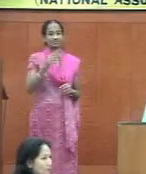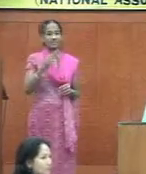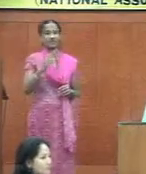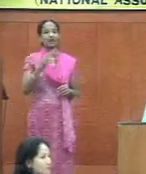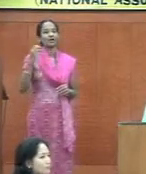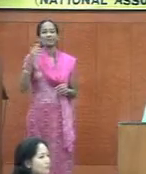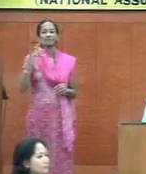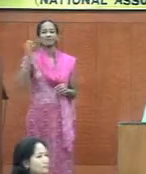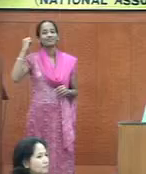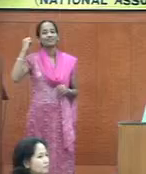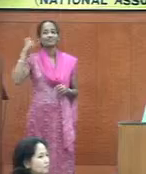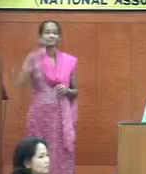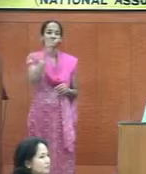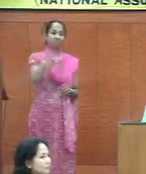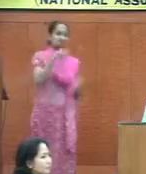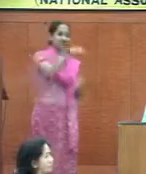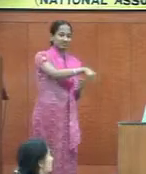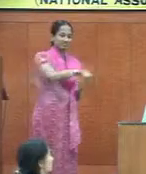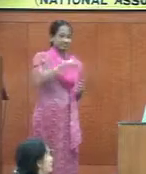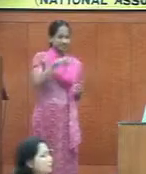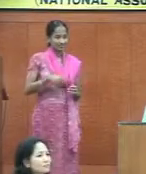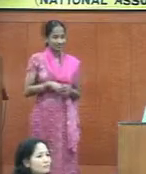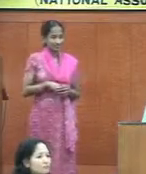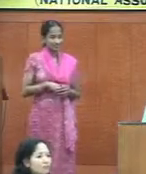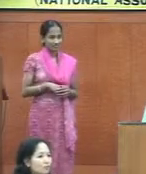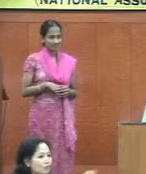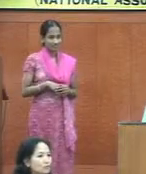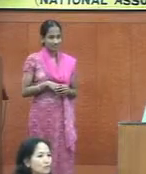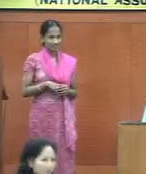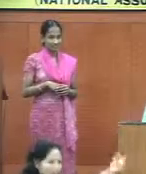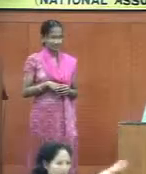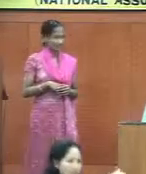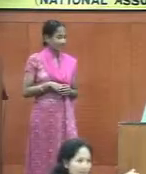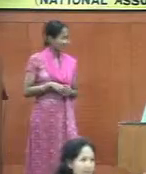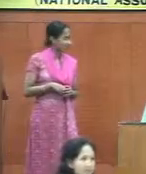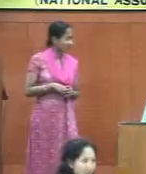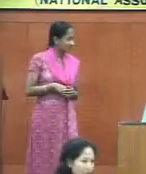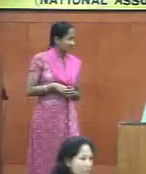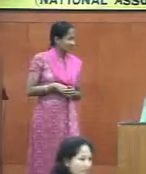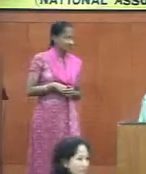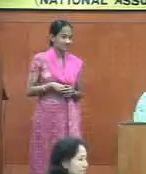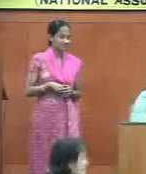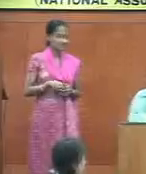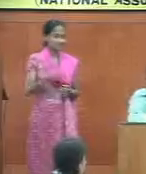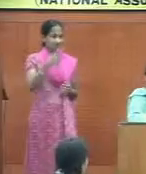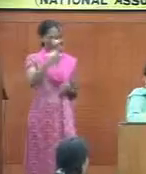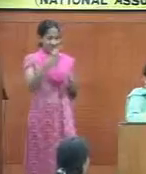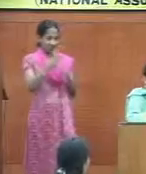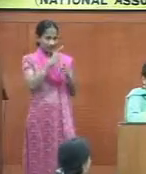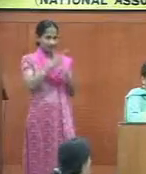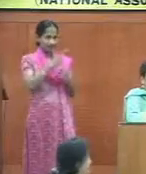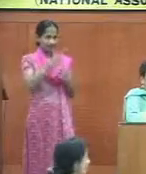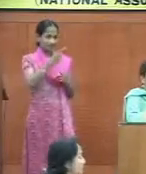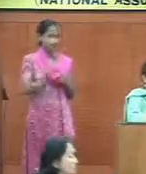put a non-hearing impaired person. Is that right, Mr. Raghava? That's the question. That is exactly the question.